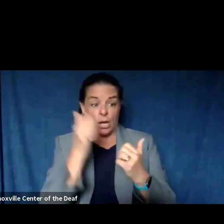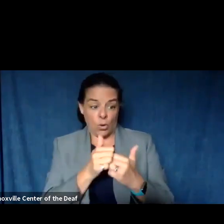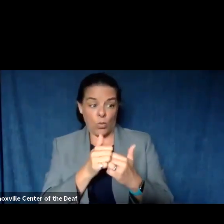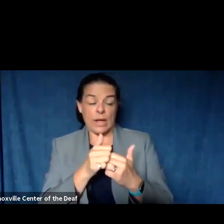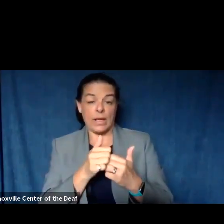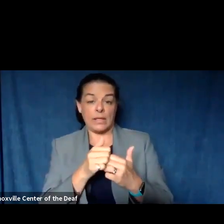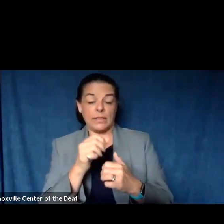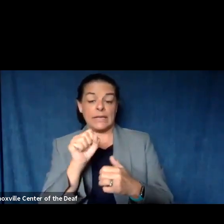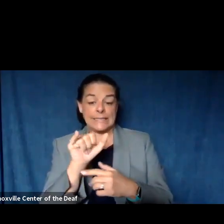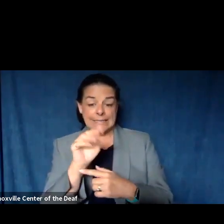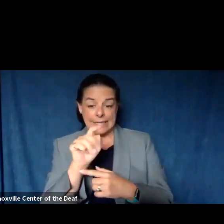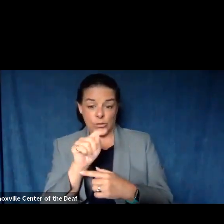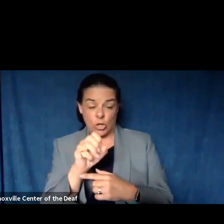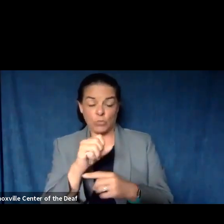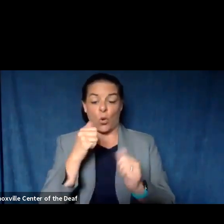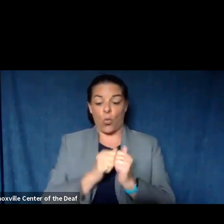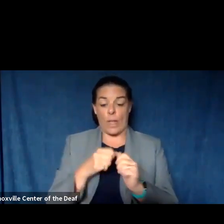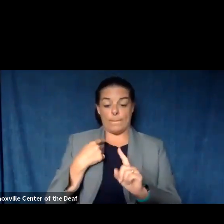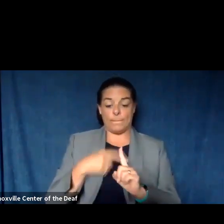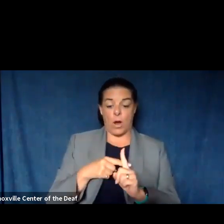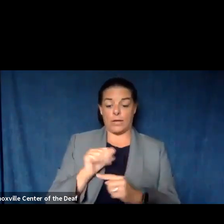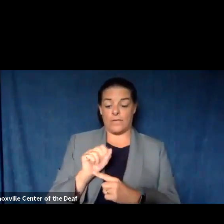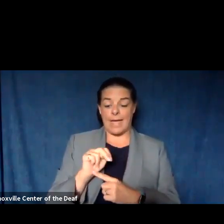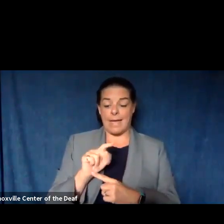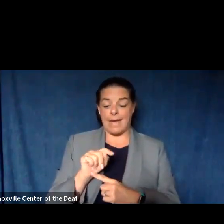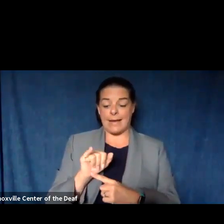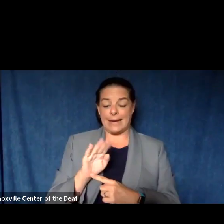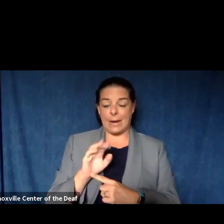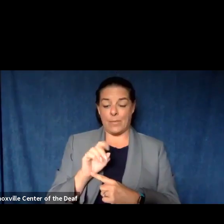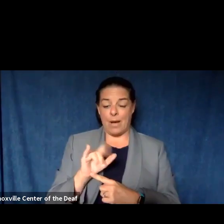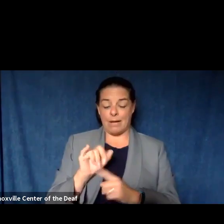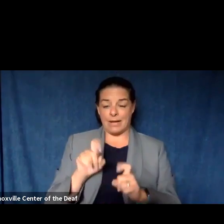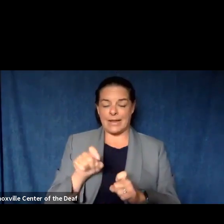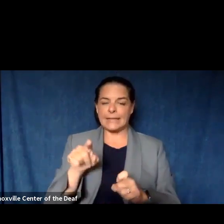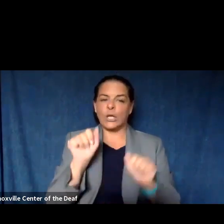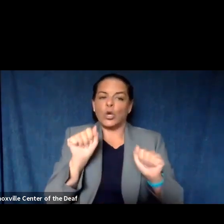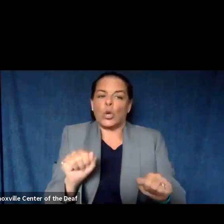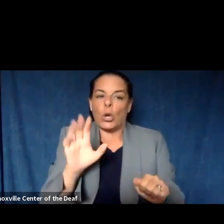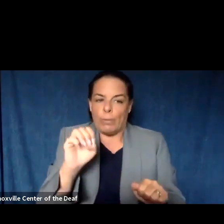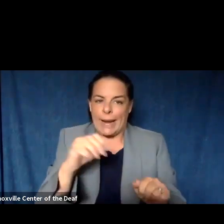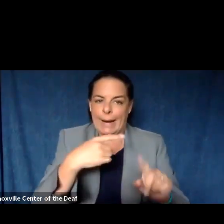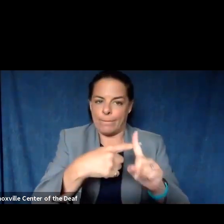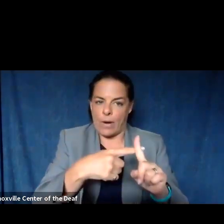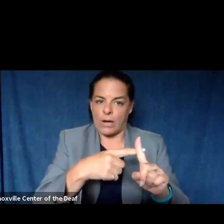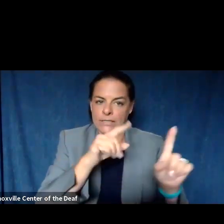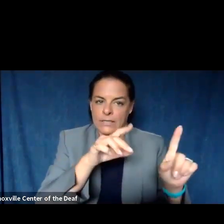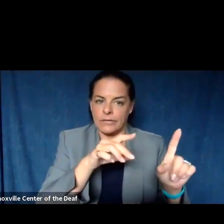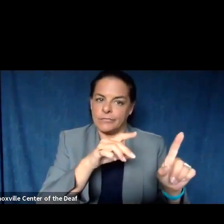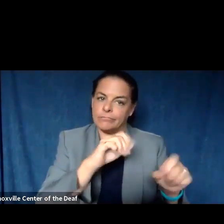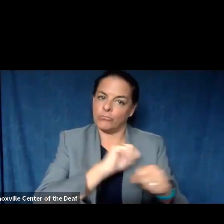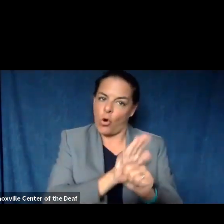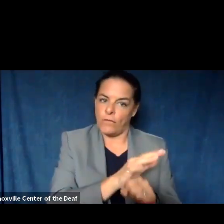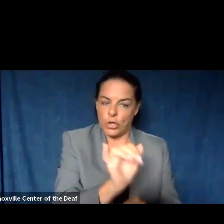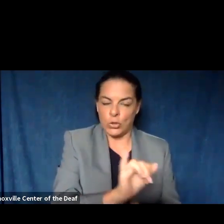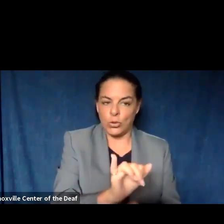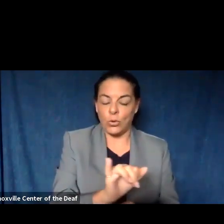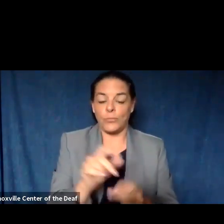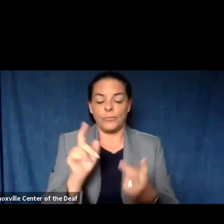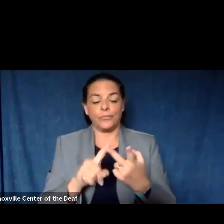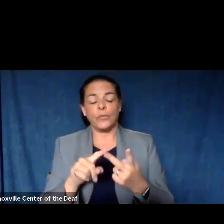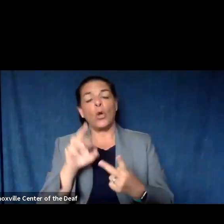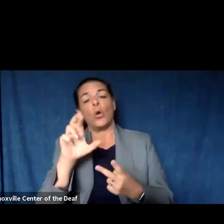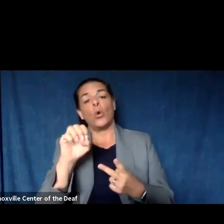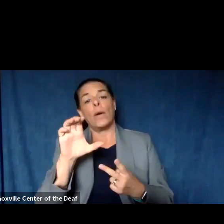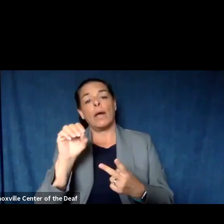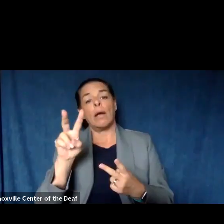positive antibody test, that can be considered a probable case as well. So there's some of that in there. And then recovered is when